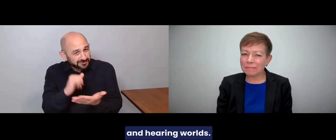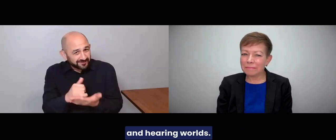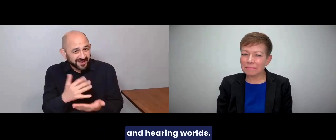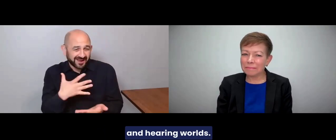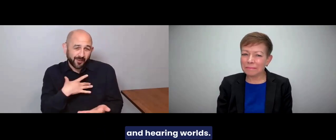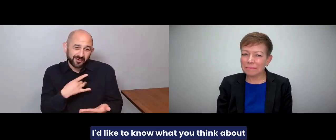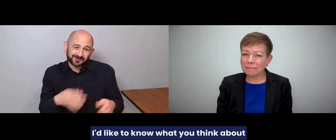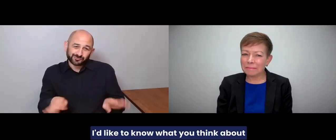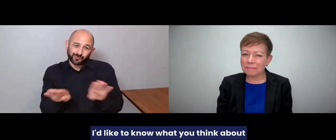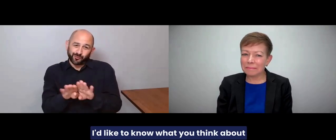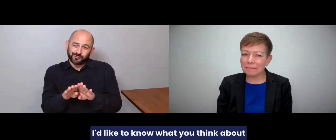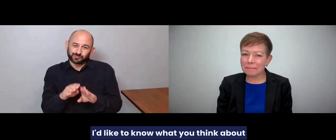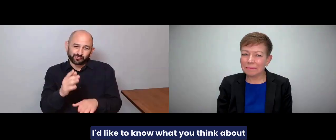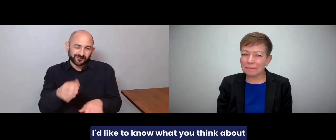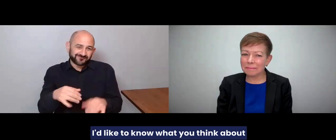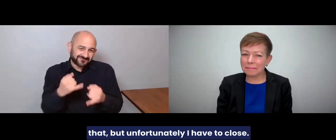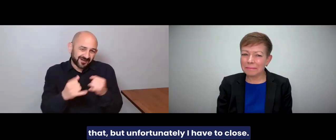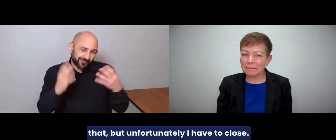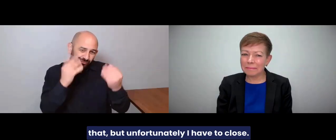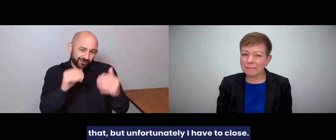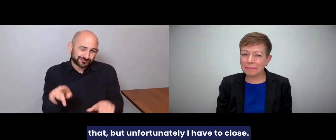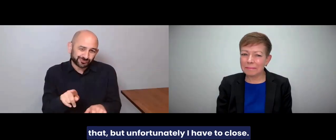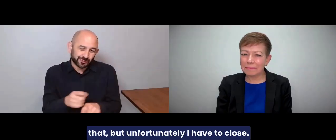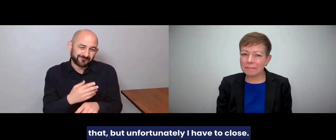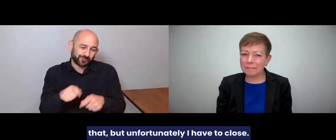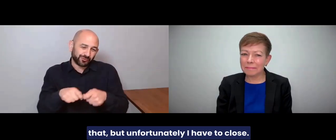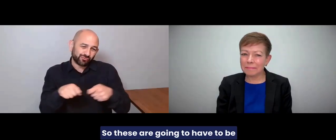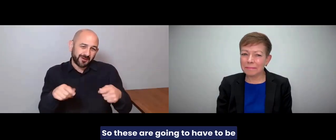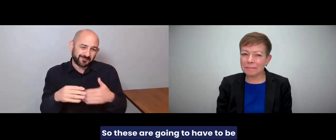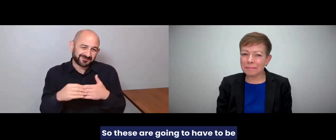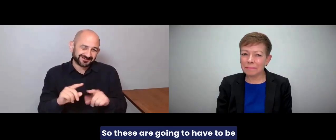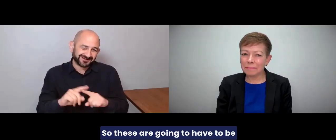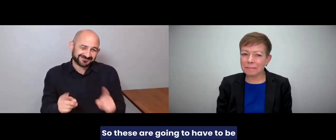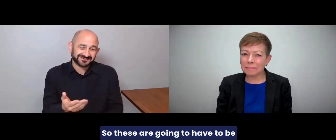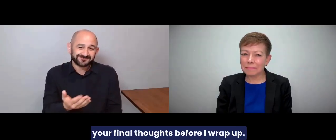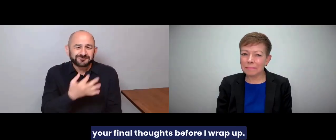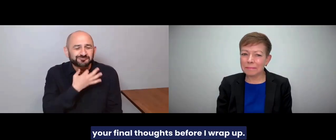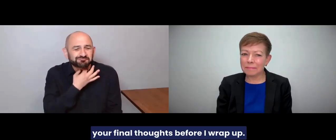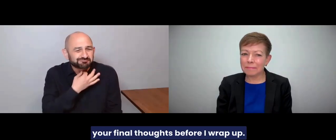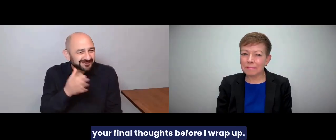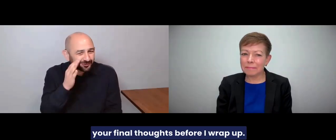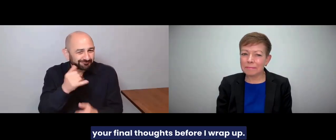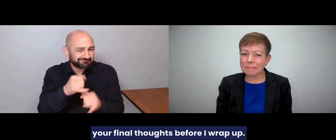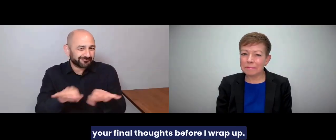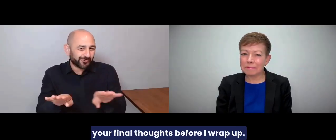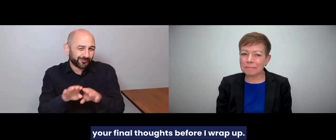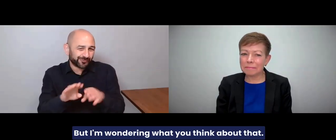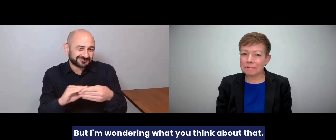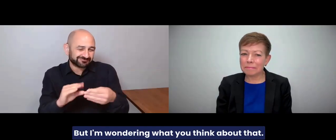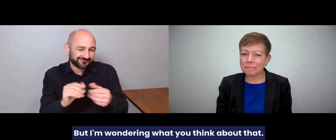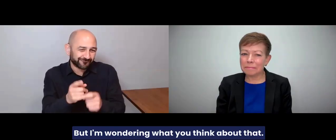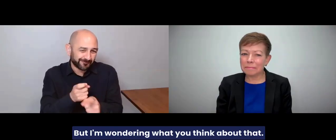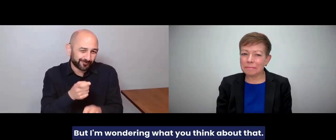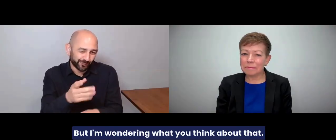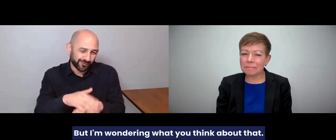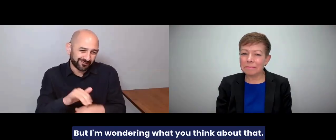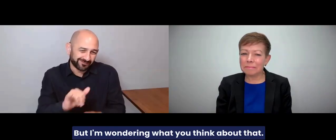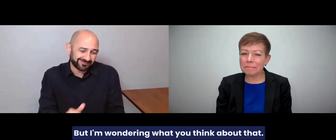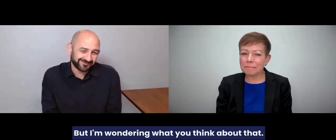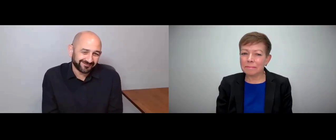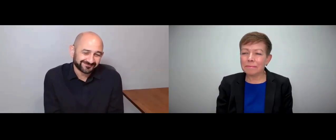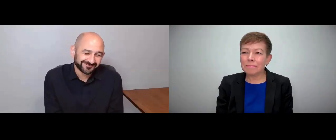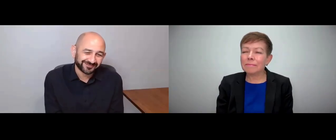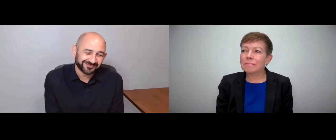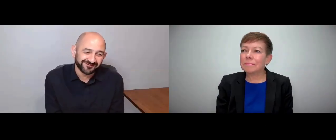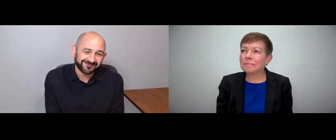hearing worlds. I'd like to know what you think about that, but unfortunately I have to close, so these are going to have to be your final thoughts before I wrap up. But I'm wondering what you think about